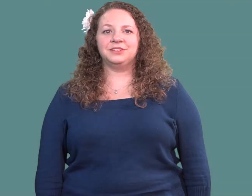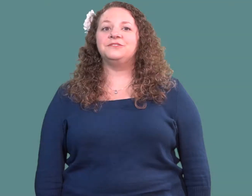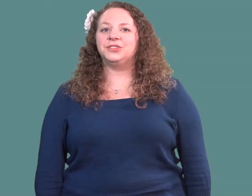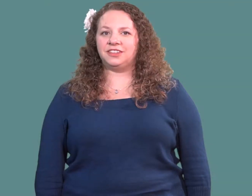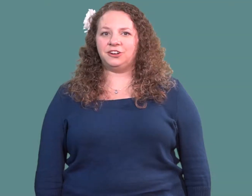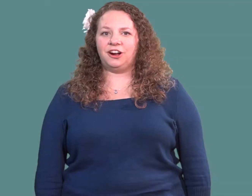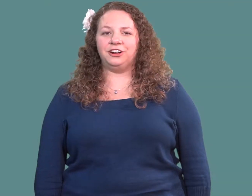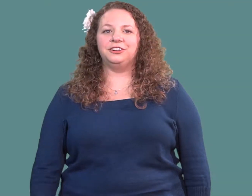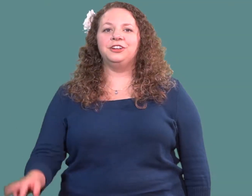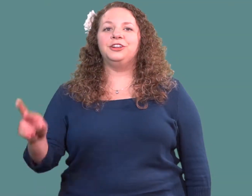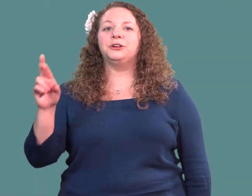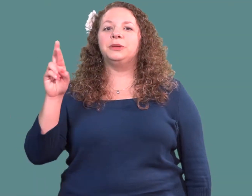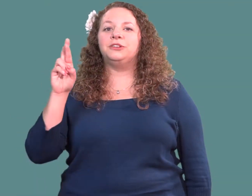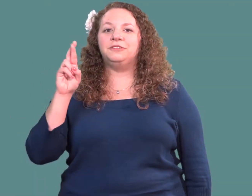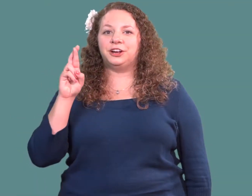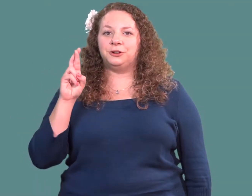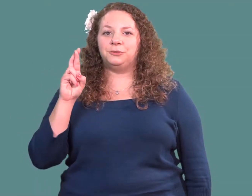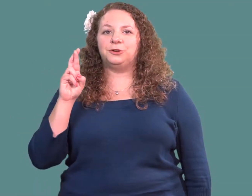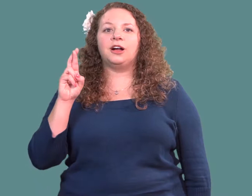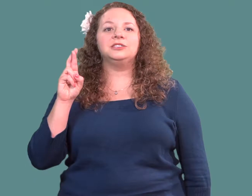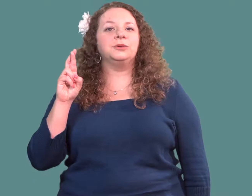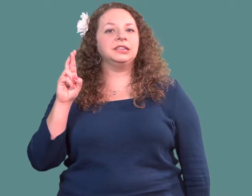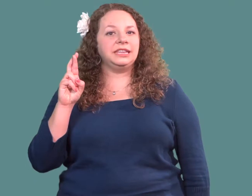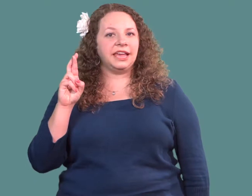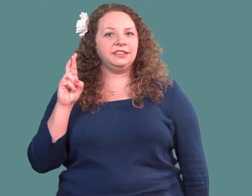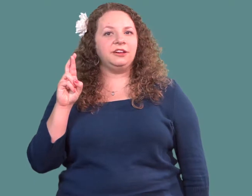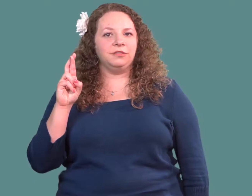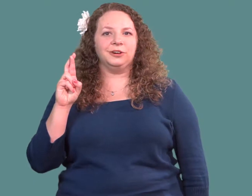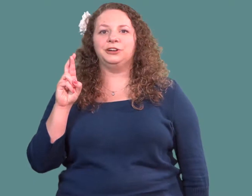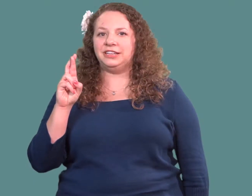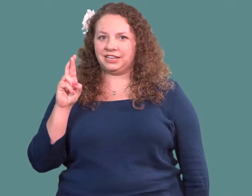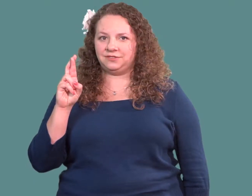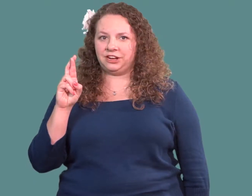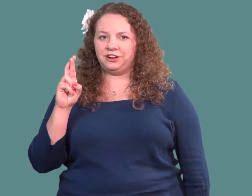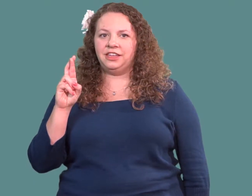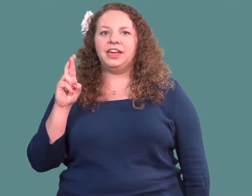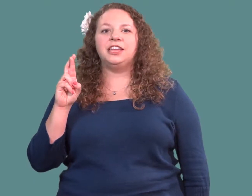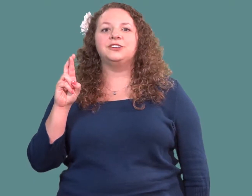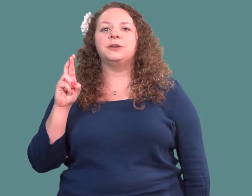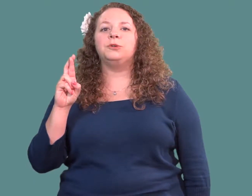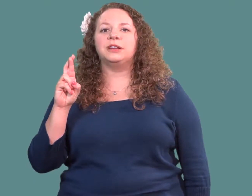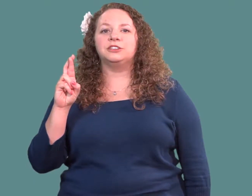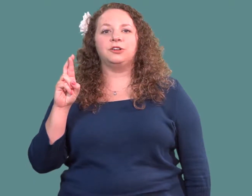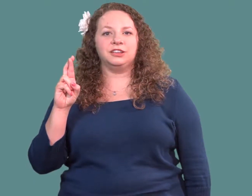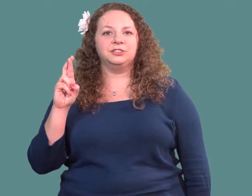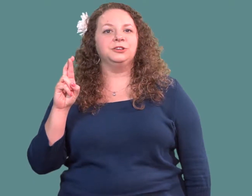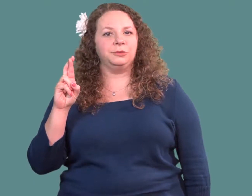For the letter R, your middle finger will cross or lay lightly over your index finger, and your thumb will rest across your ring